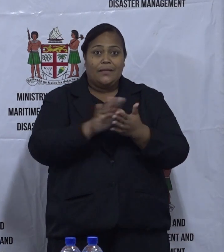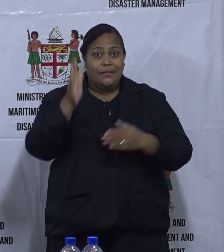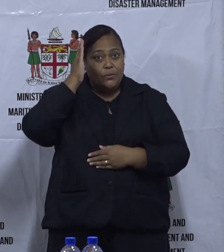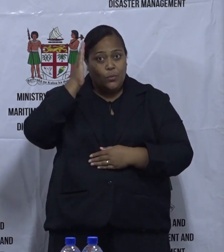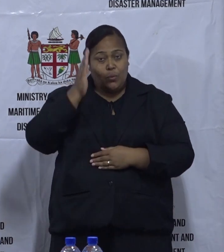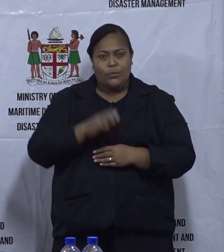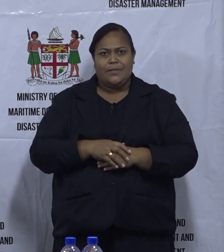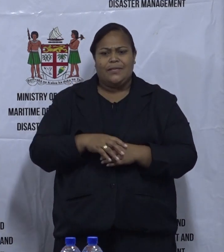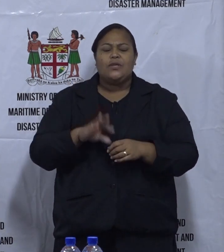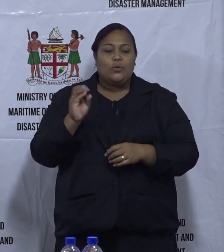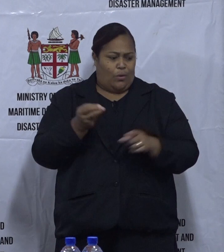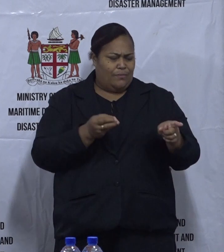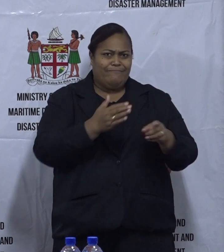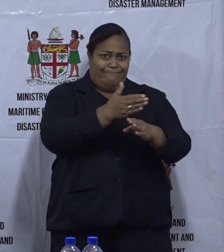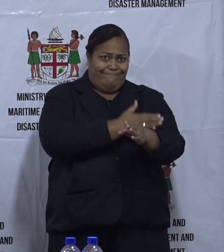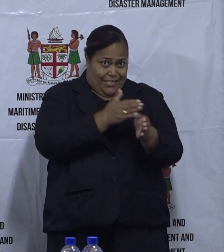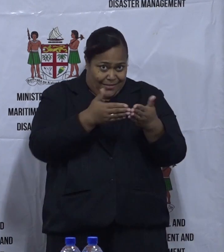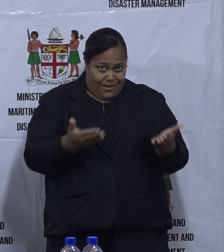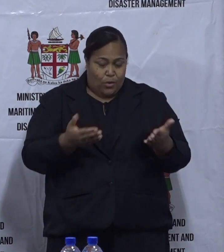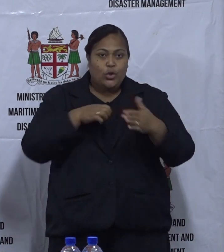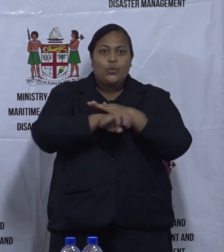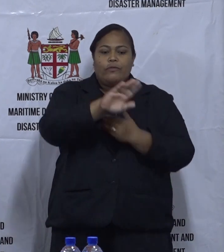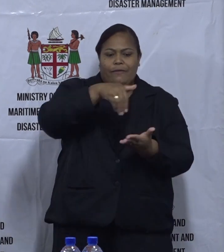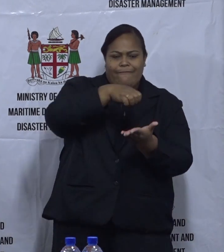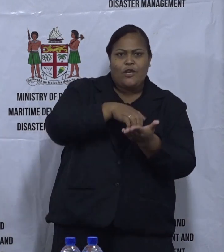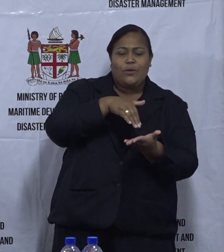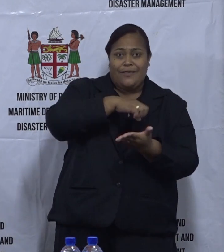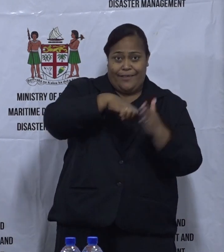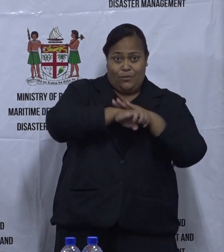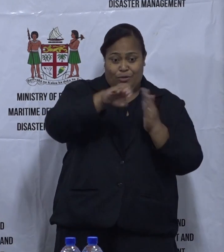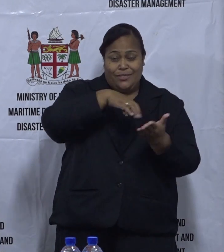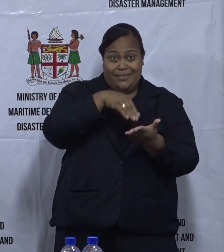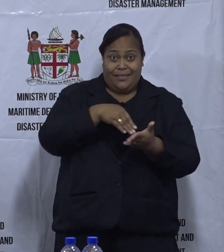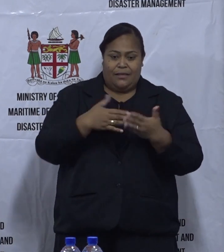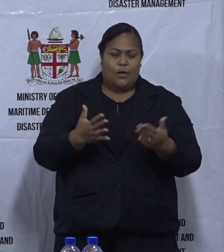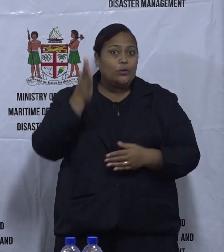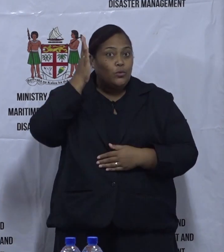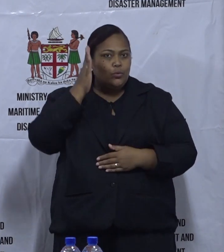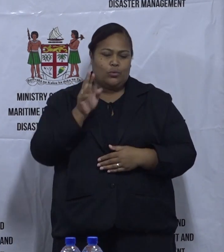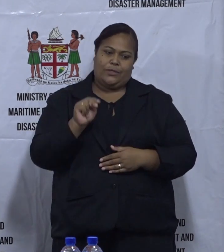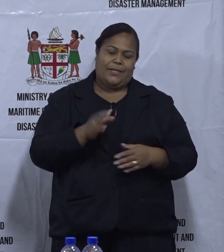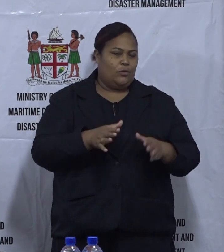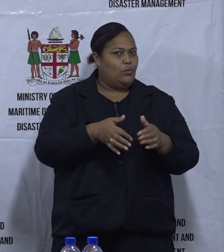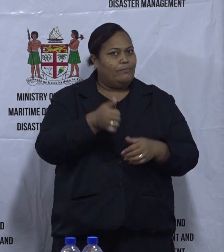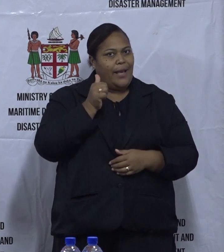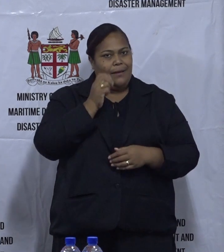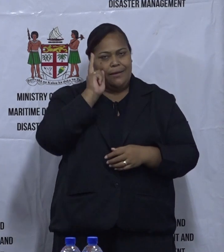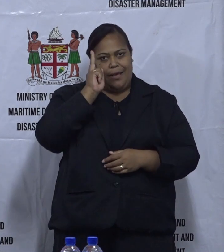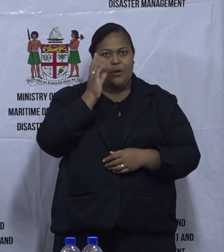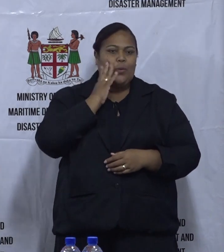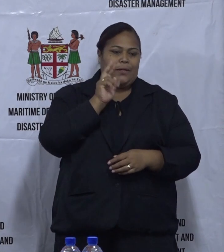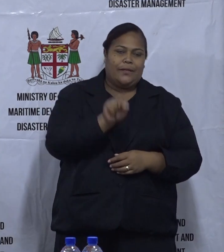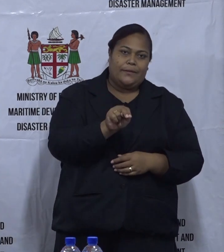were used as evacuation centers to ensure school resumes when required. Finally, I urge parents